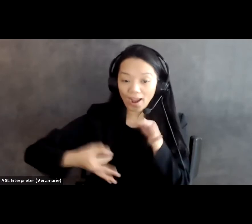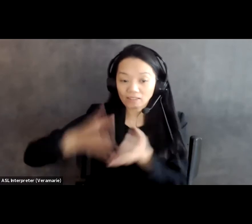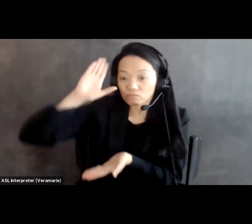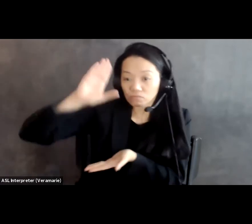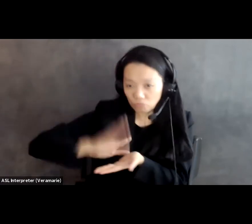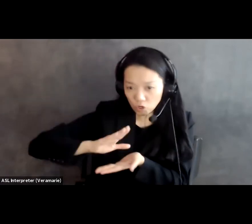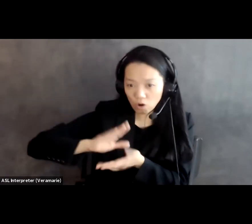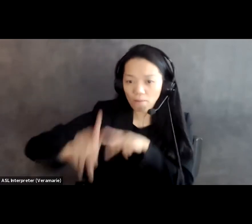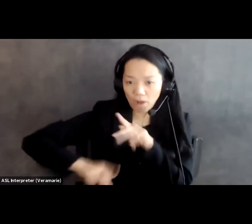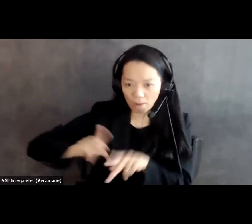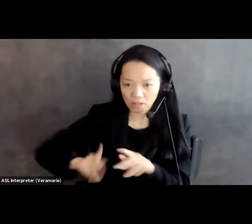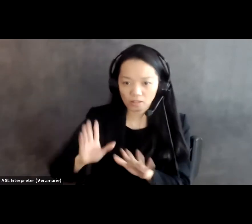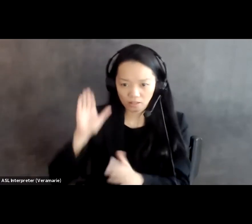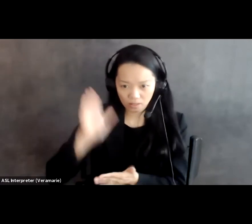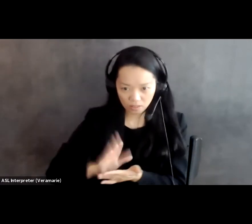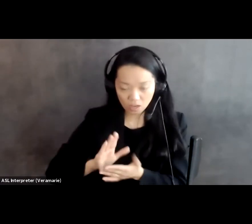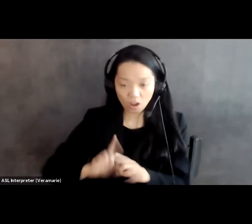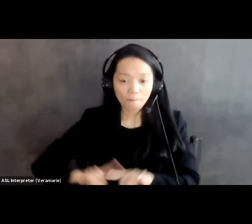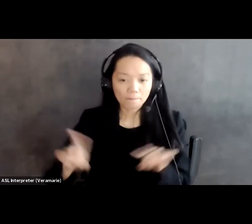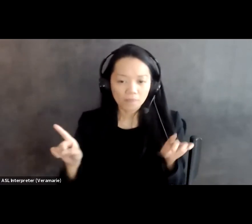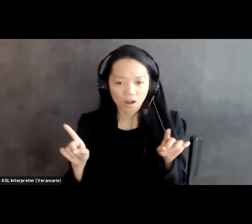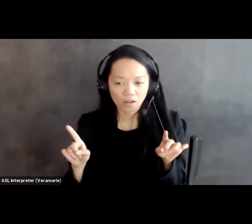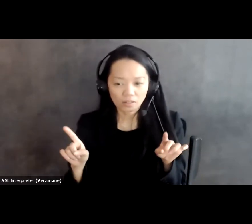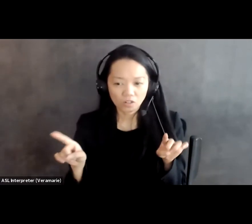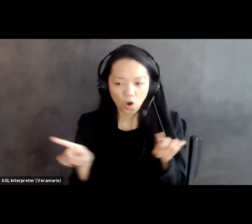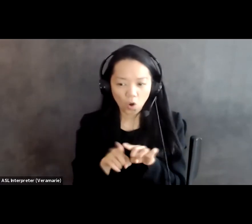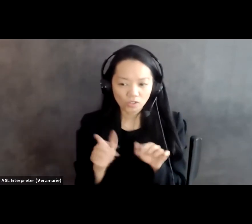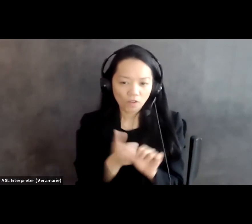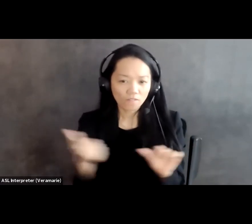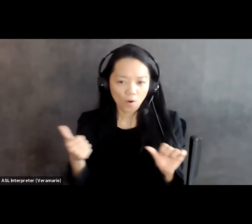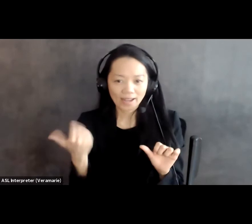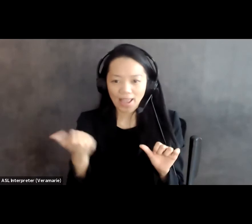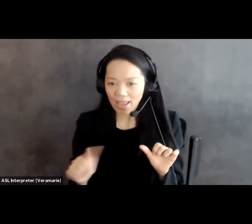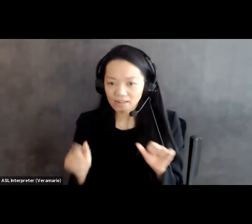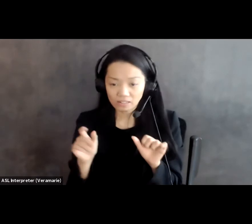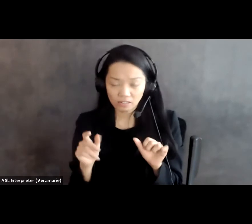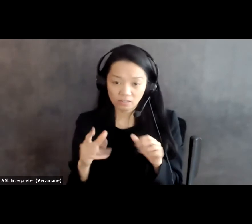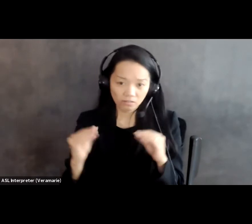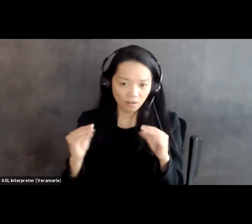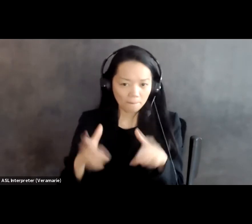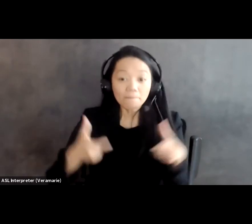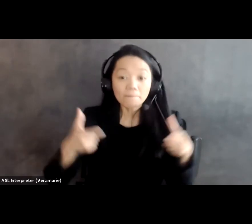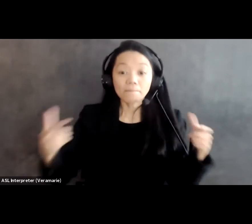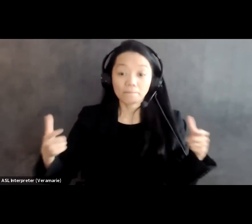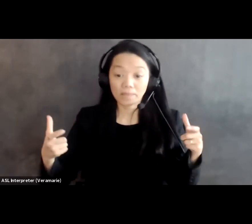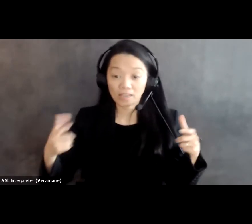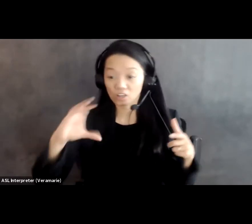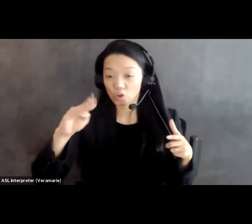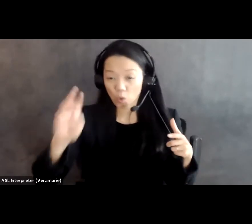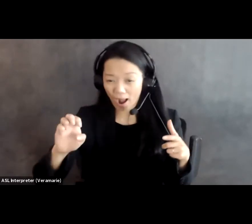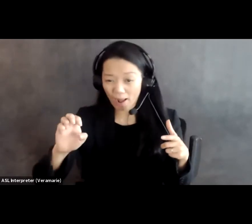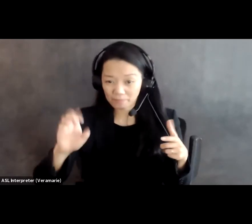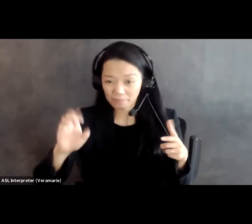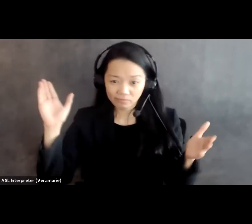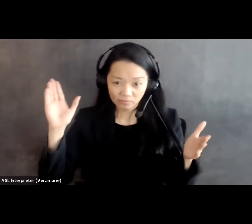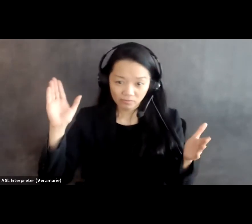but also avoided any significant increase in crime. And they were able